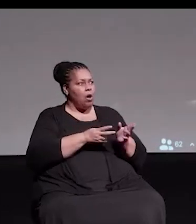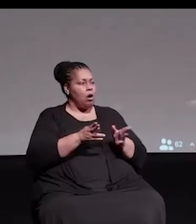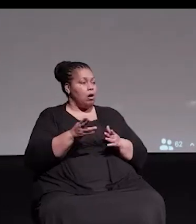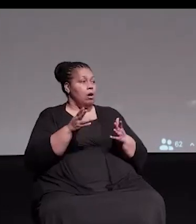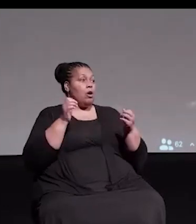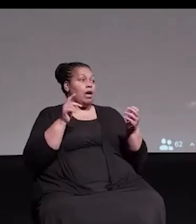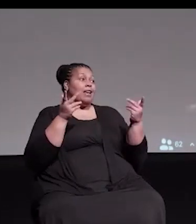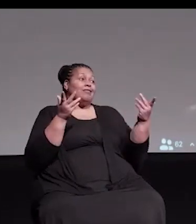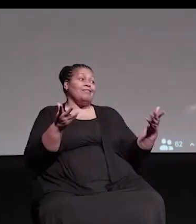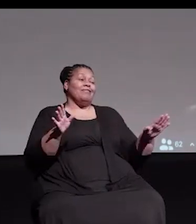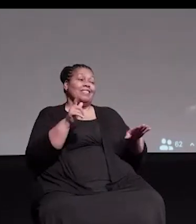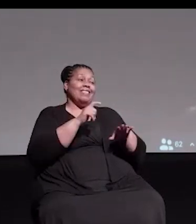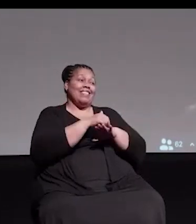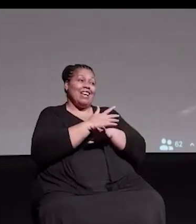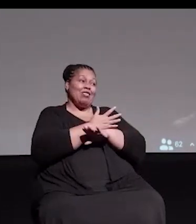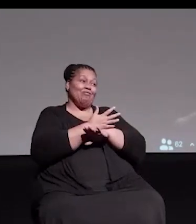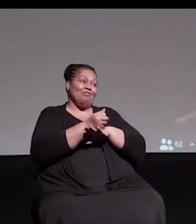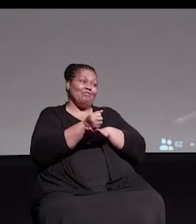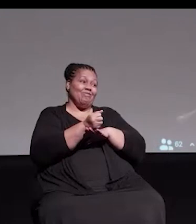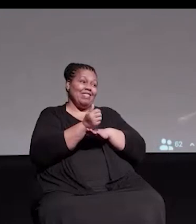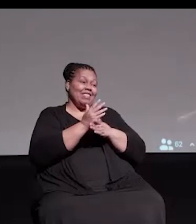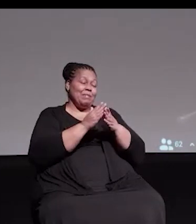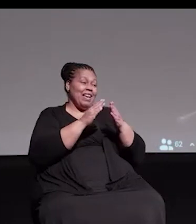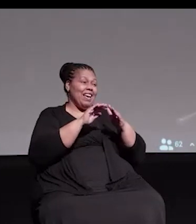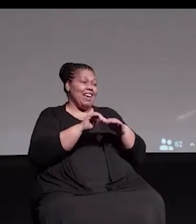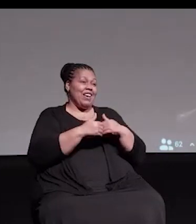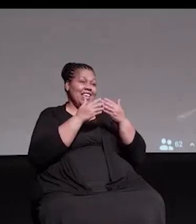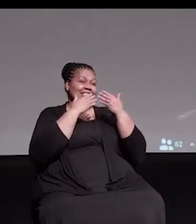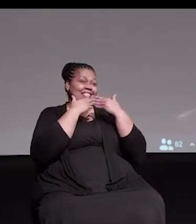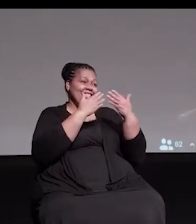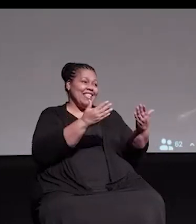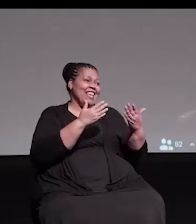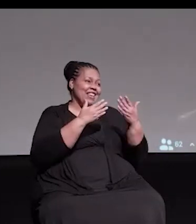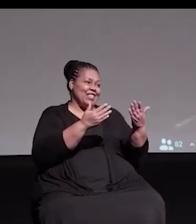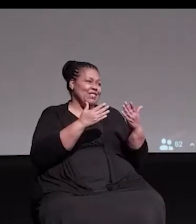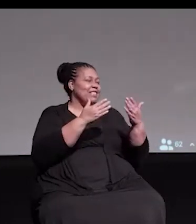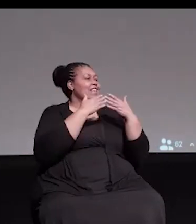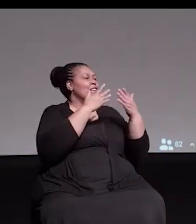Okay, that is all our time somehow. Thank you. Thank you, Eric.